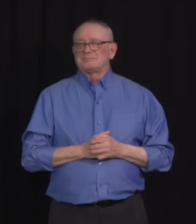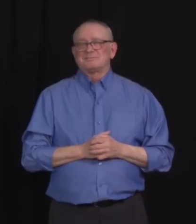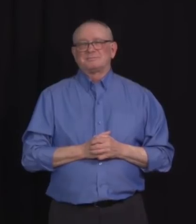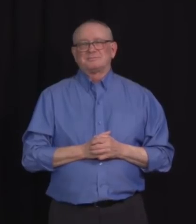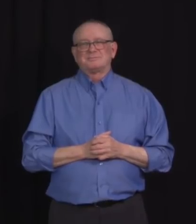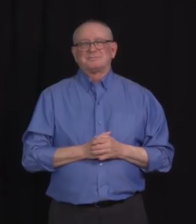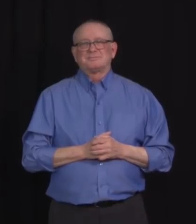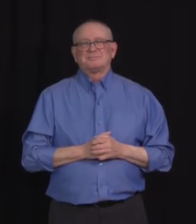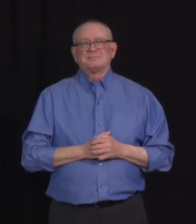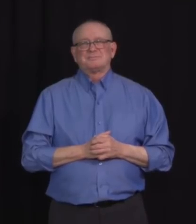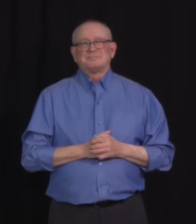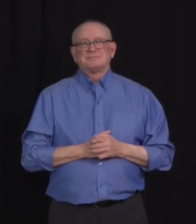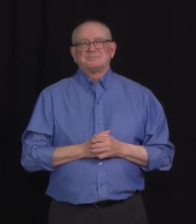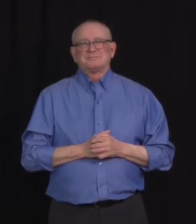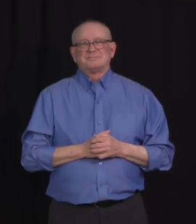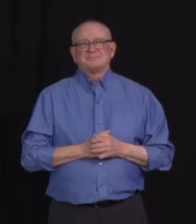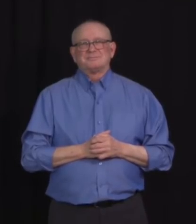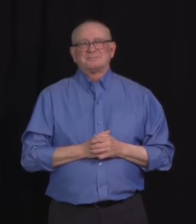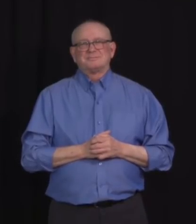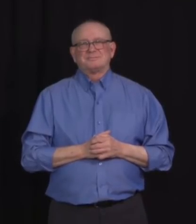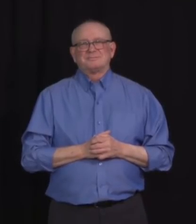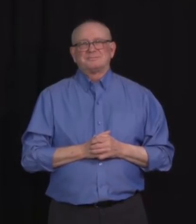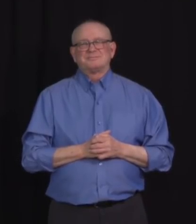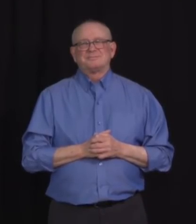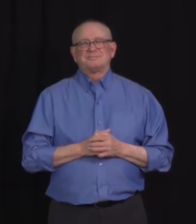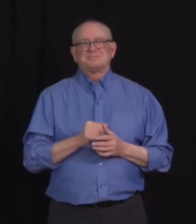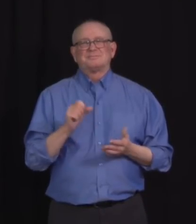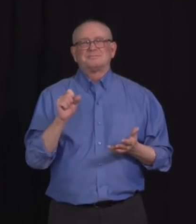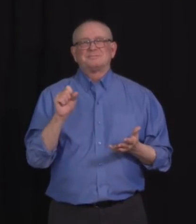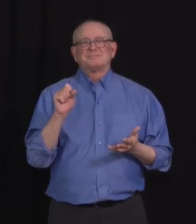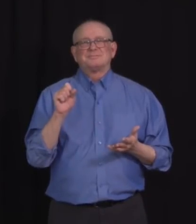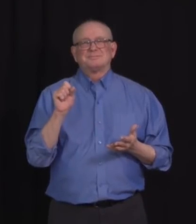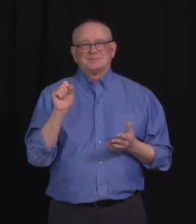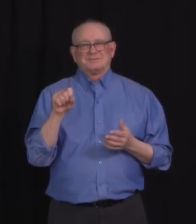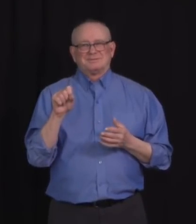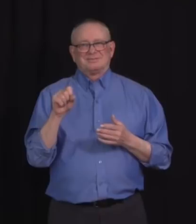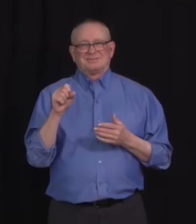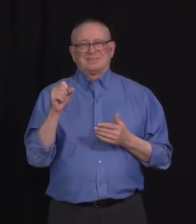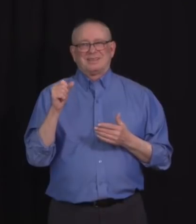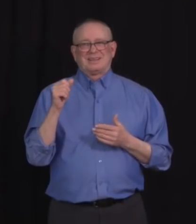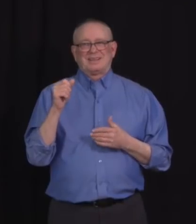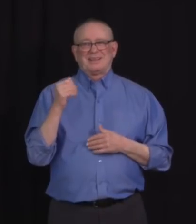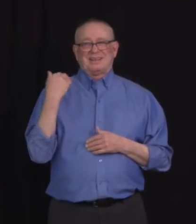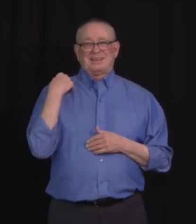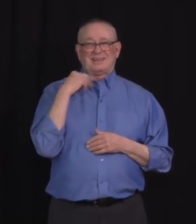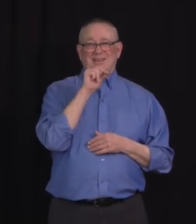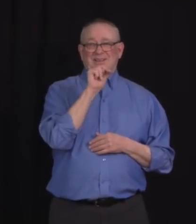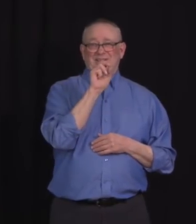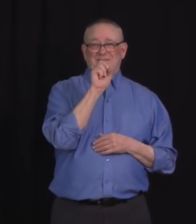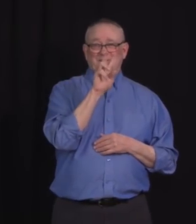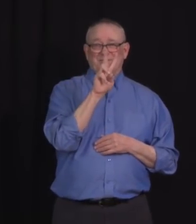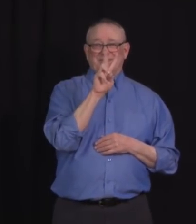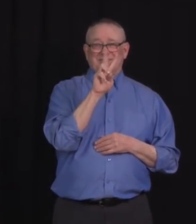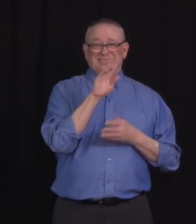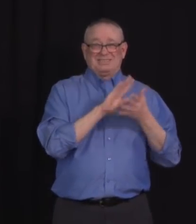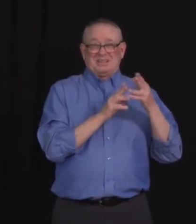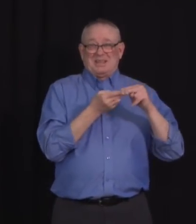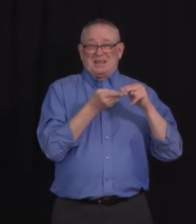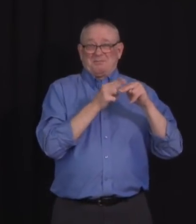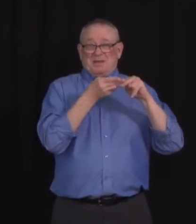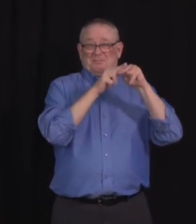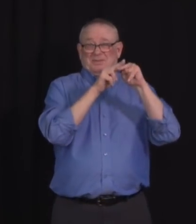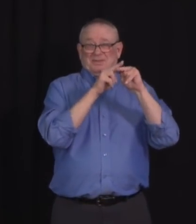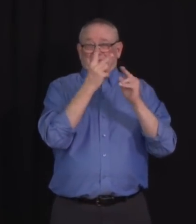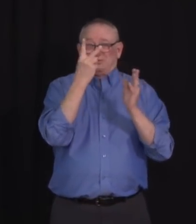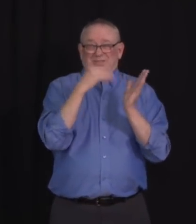a given day, as well as in late December was our peak of hospitalizations with just shy of 1,000 people in